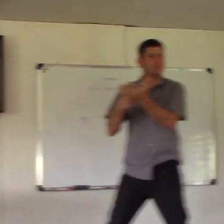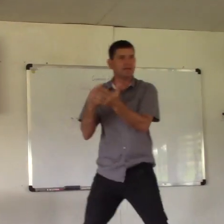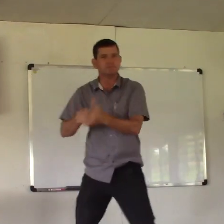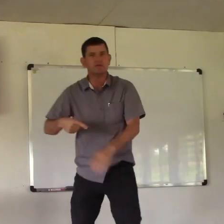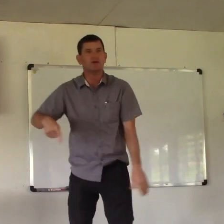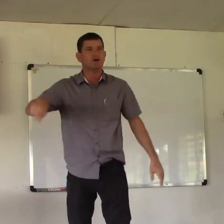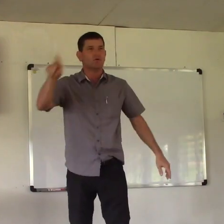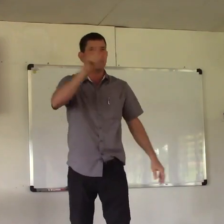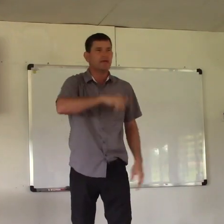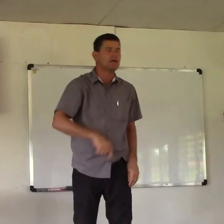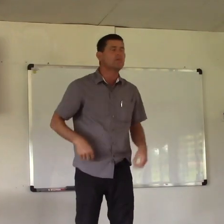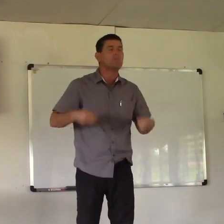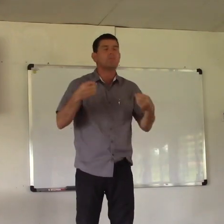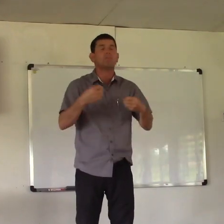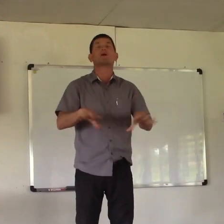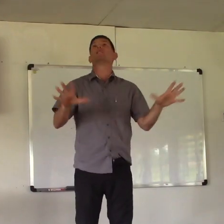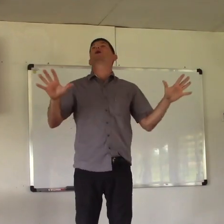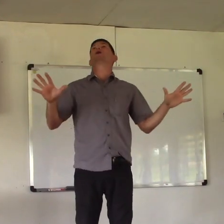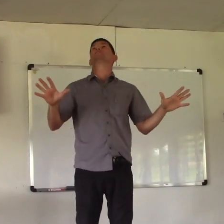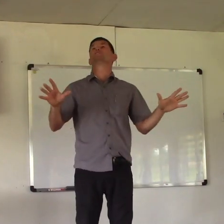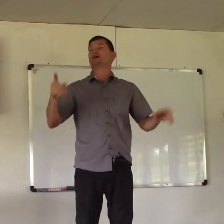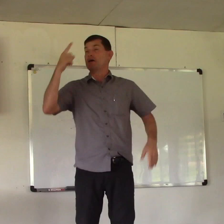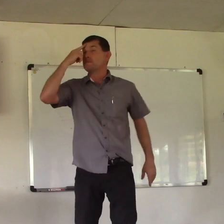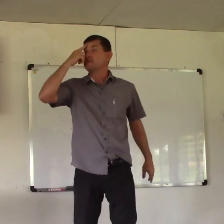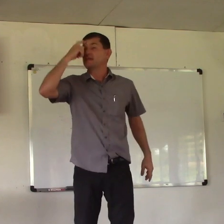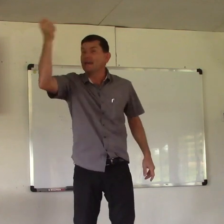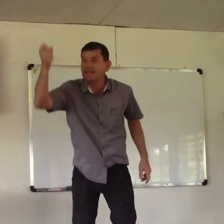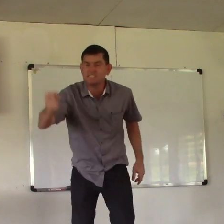Sometimes we are lost because